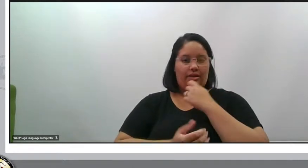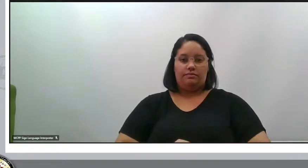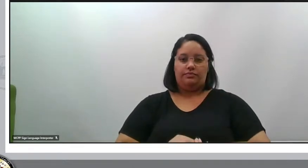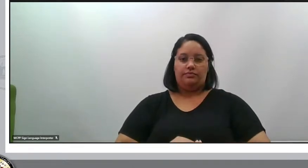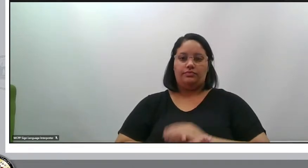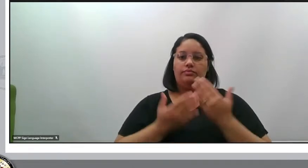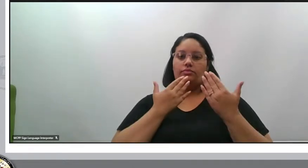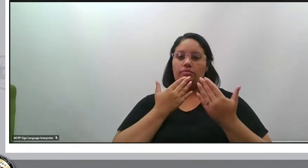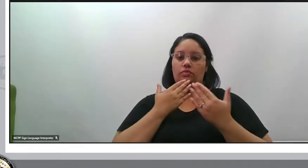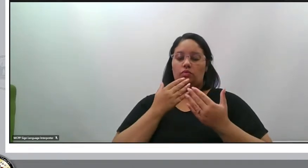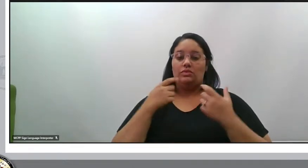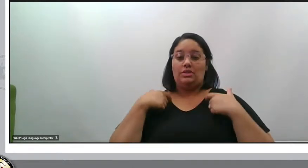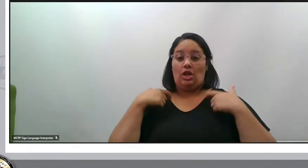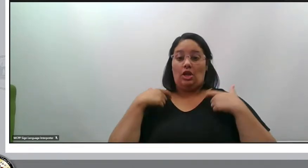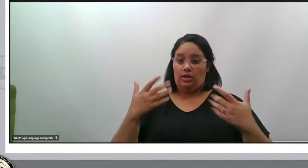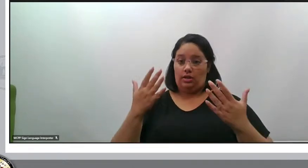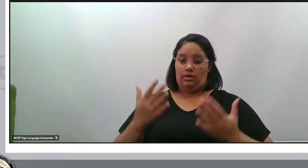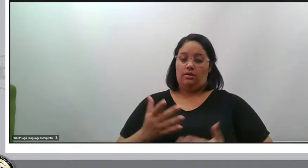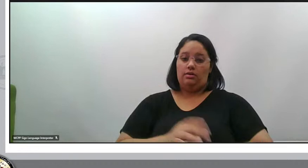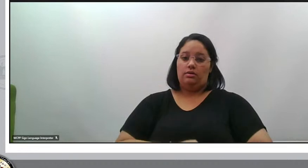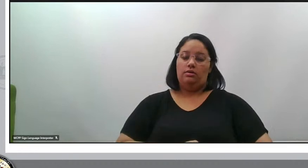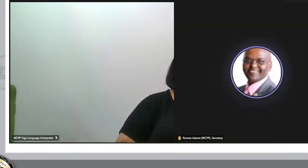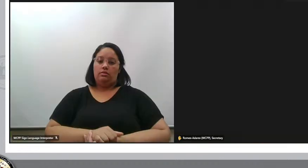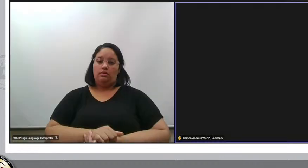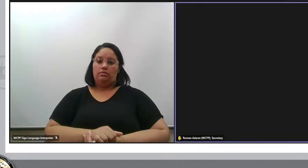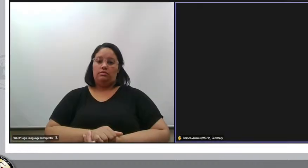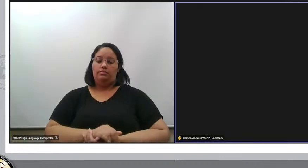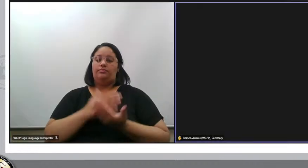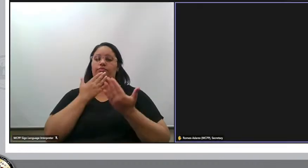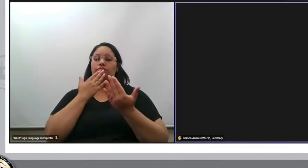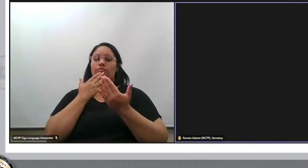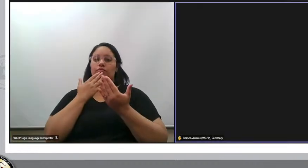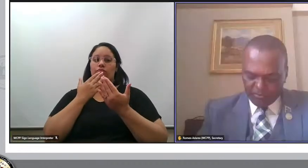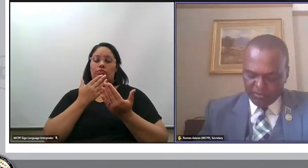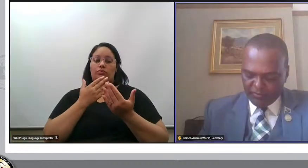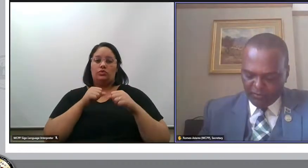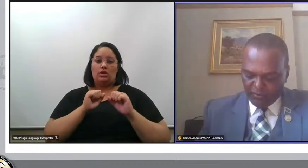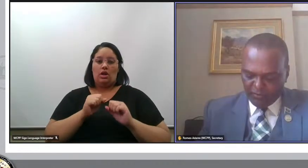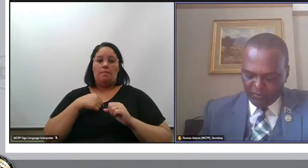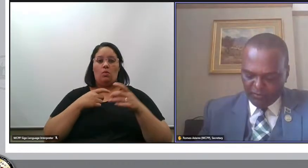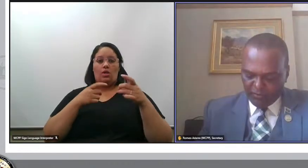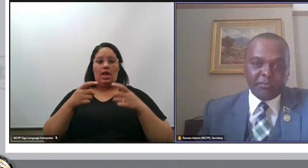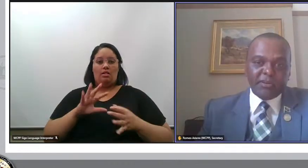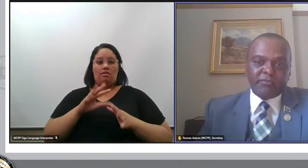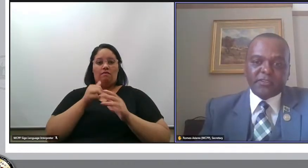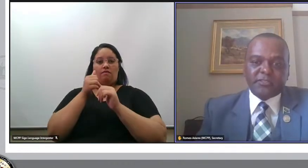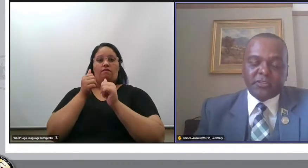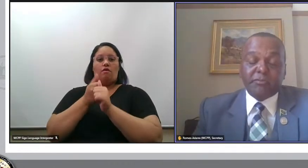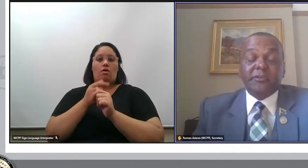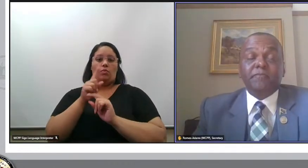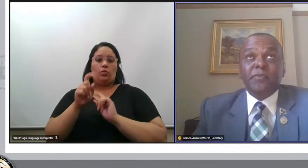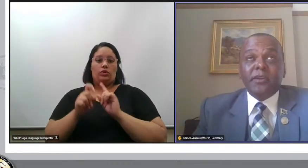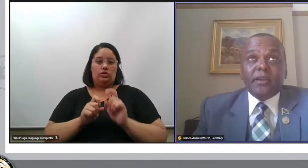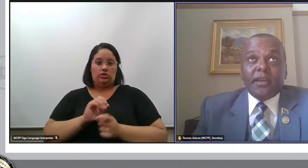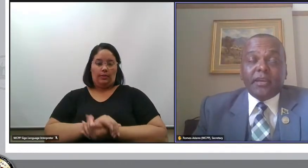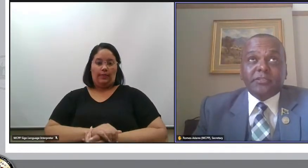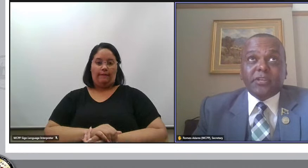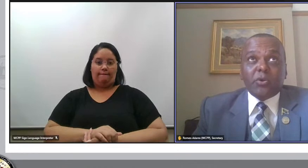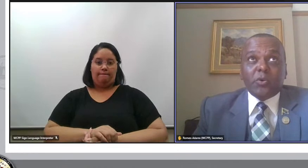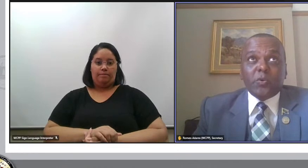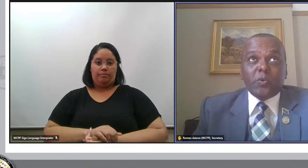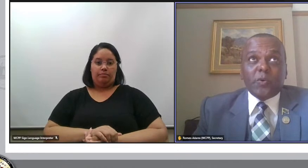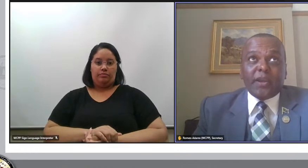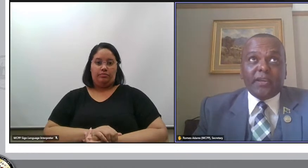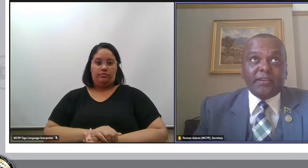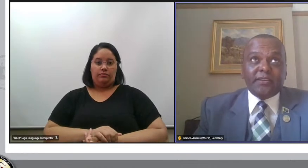Thank you. Mr. Secretary. Thank you, Chairperson. Chairperson, I'm going to deal with the follow-up questions, maybe first, Chairperson.